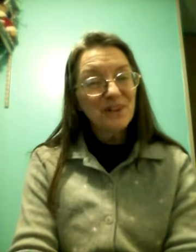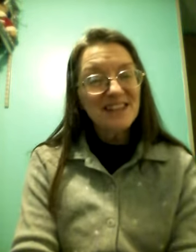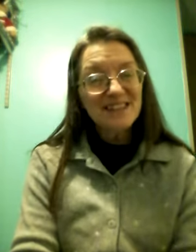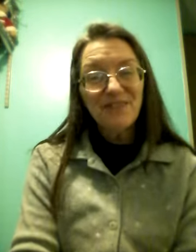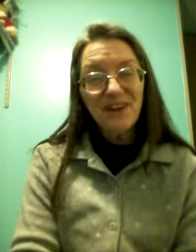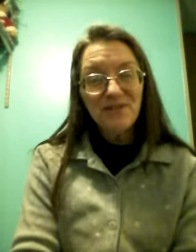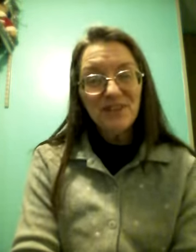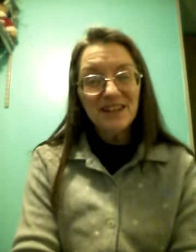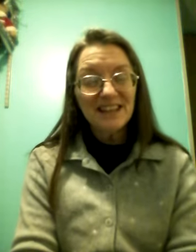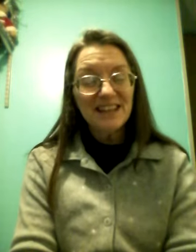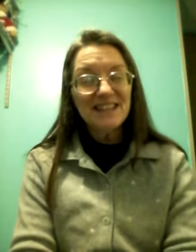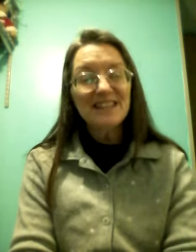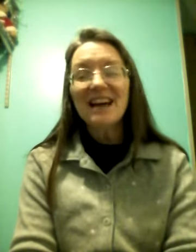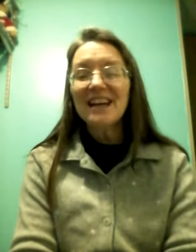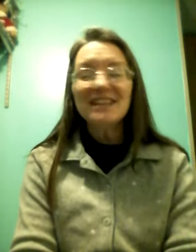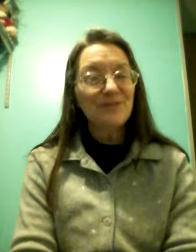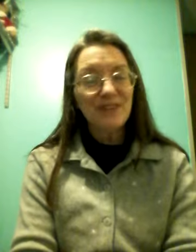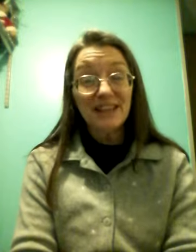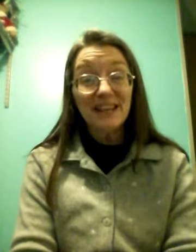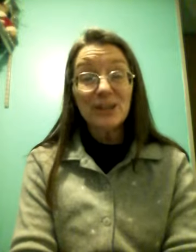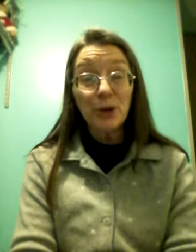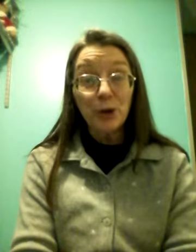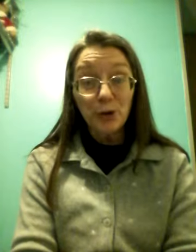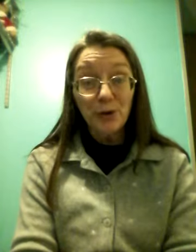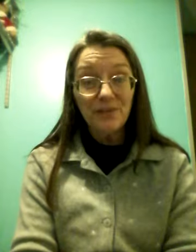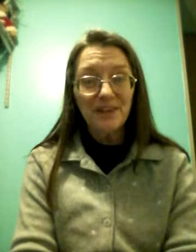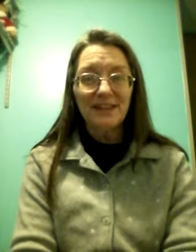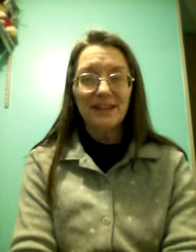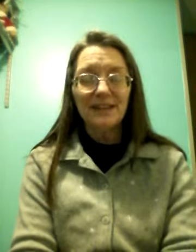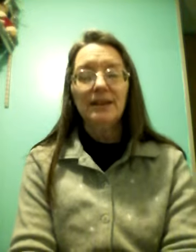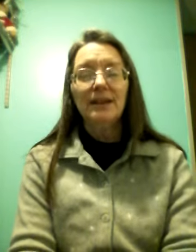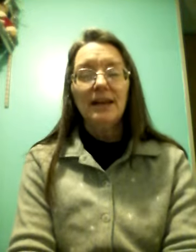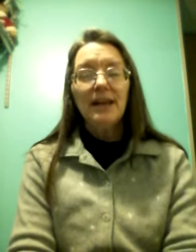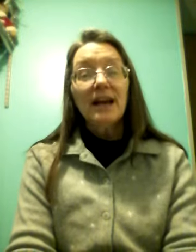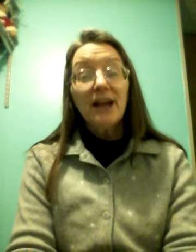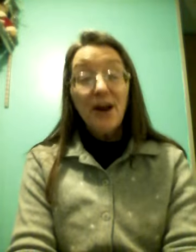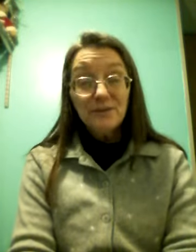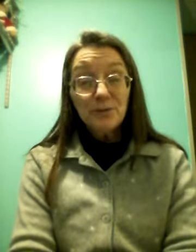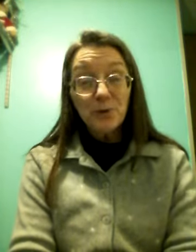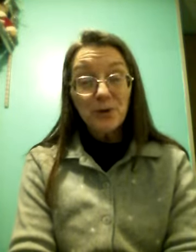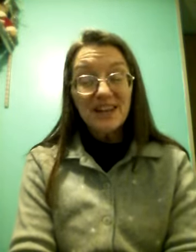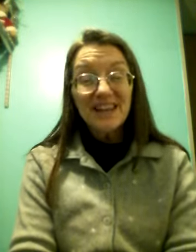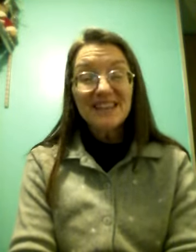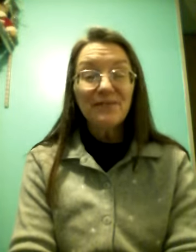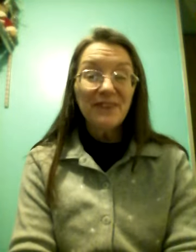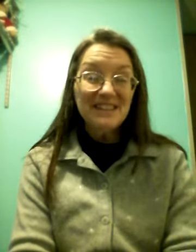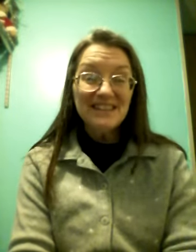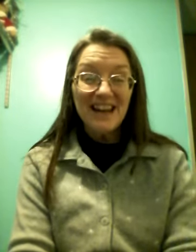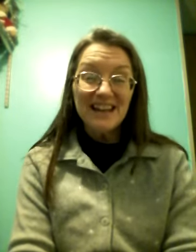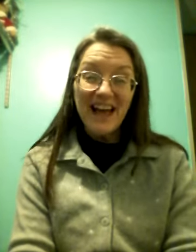is a fun feeling. It's a nice feeling. It's a good feeling. Comfortable is a fun sign, I